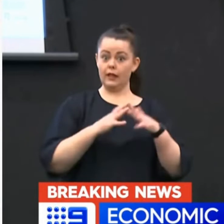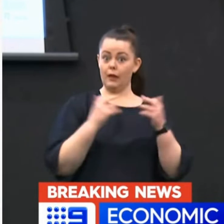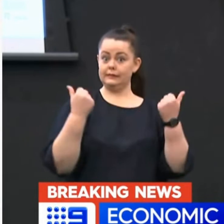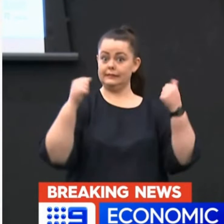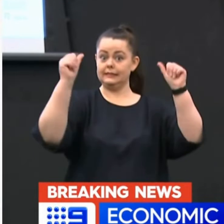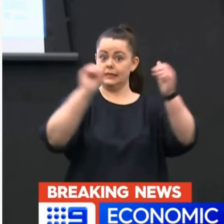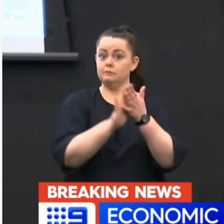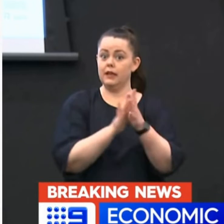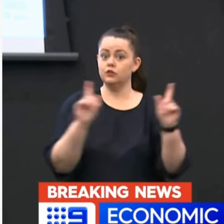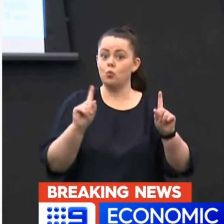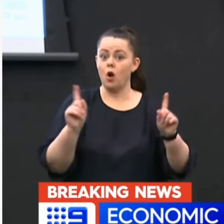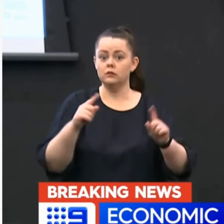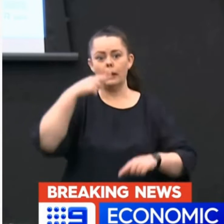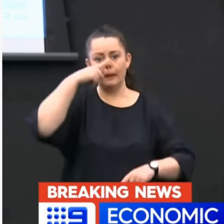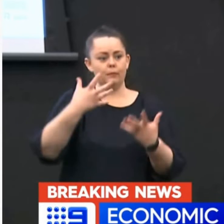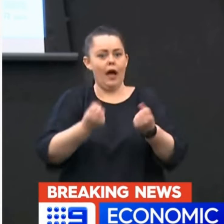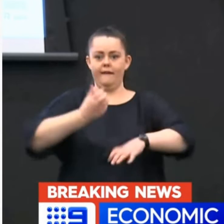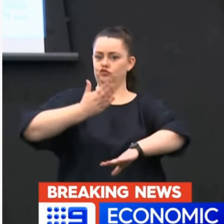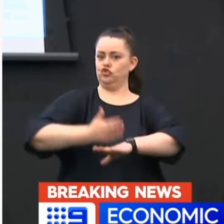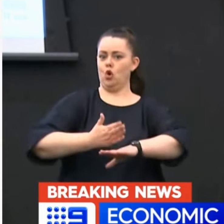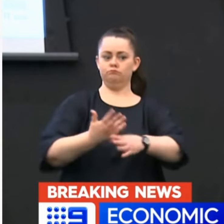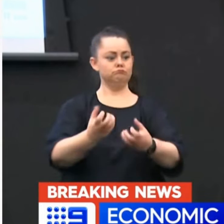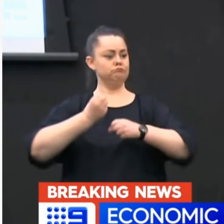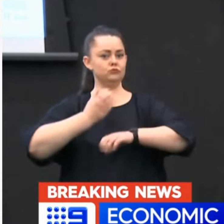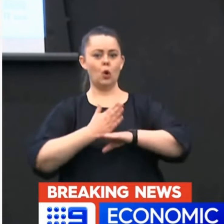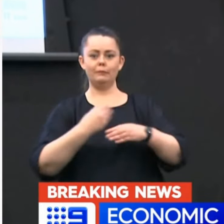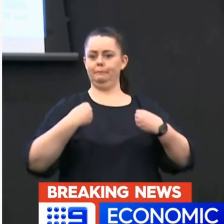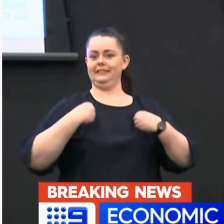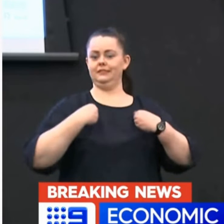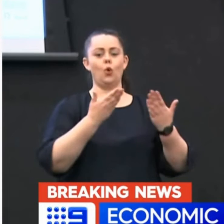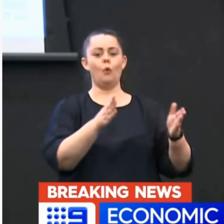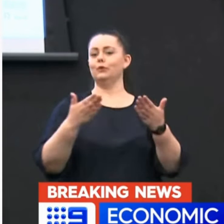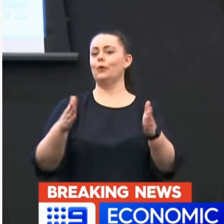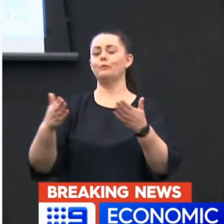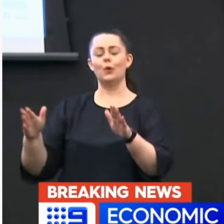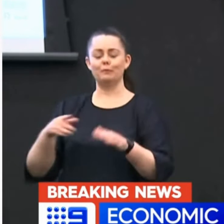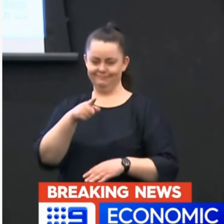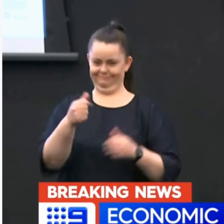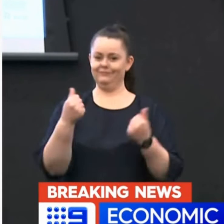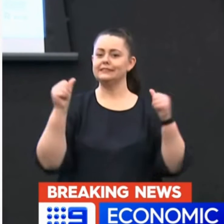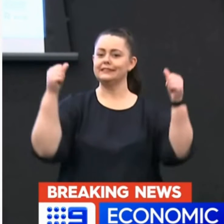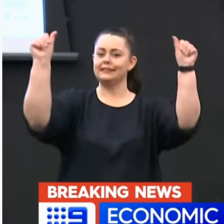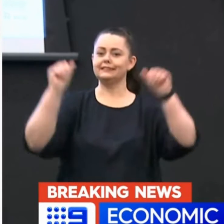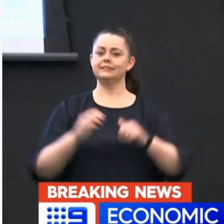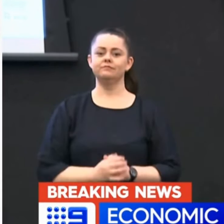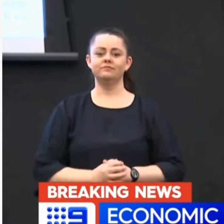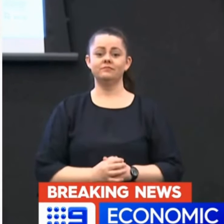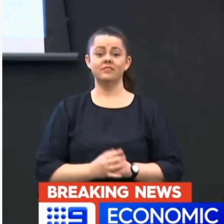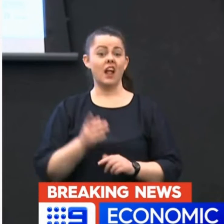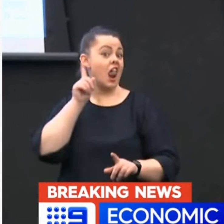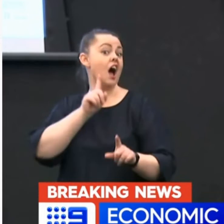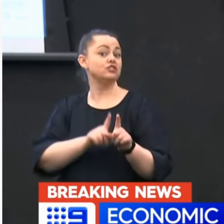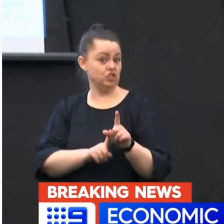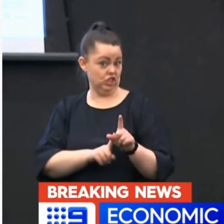businesses in business. That has been the core focus during this period of time. Last year, with the Alpha strain, it was challenging.